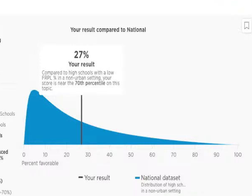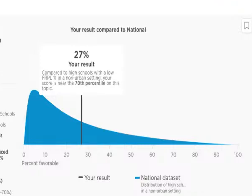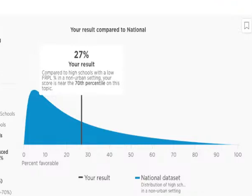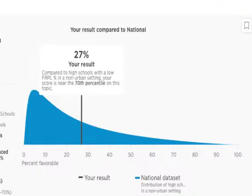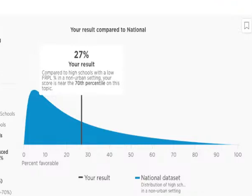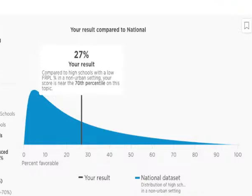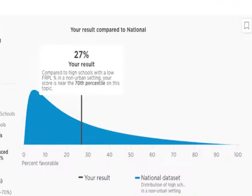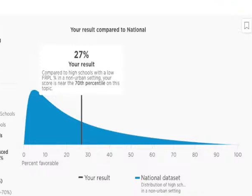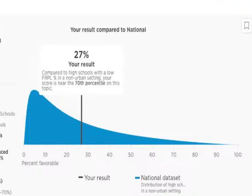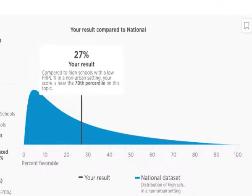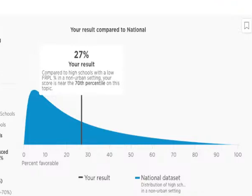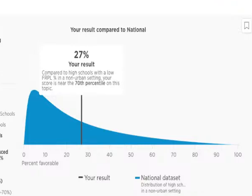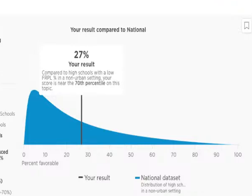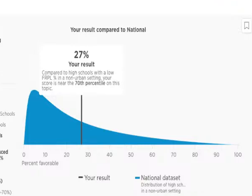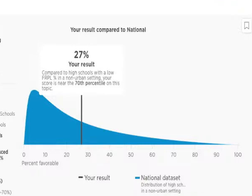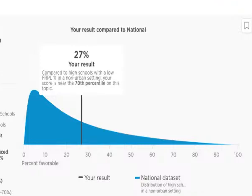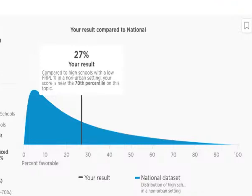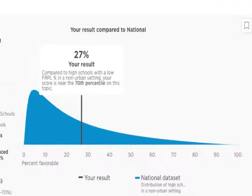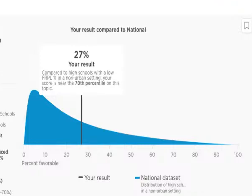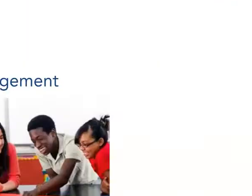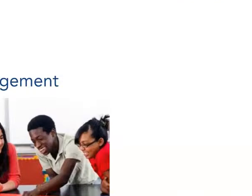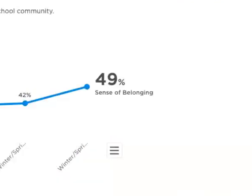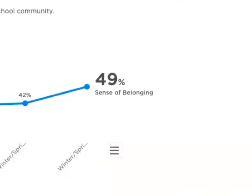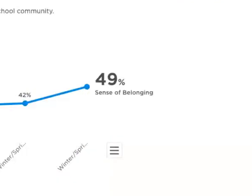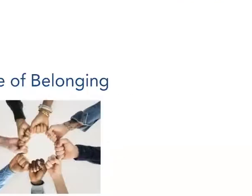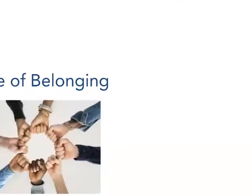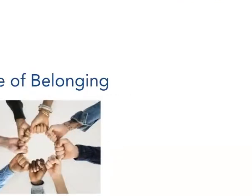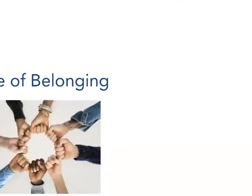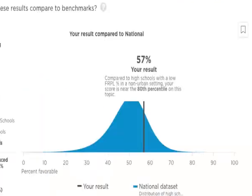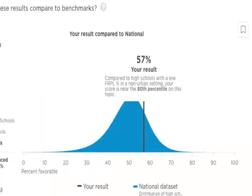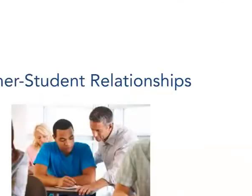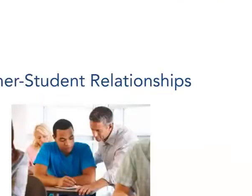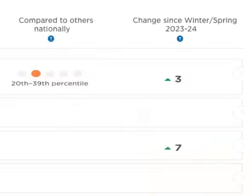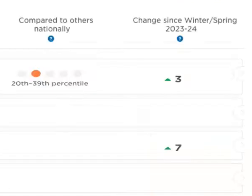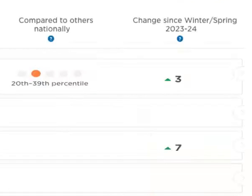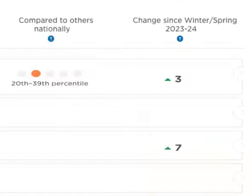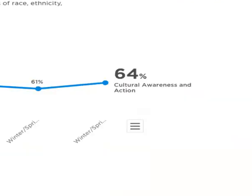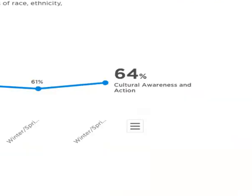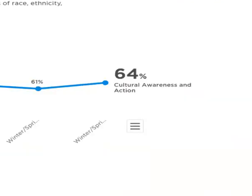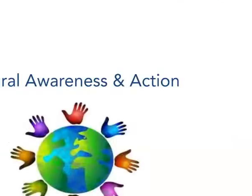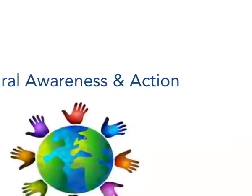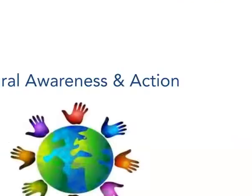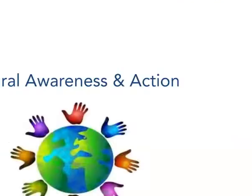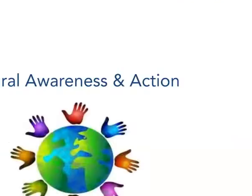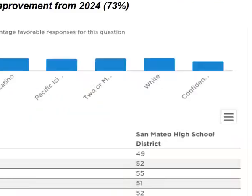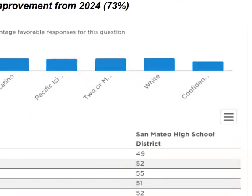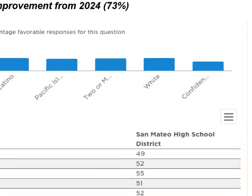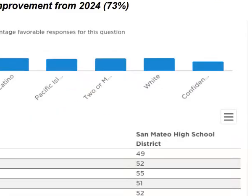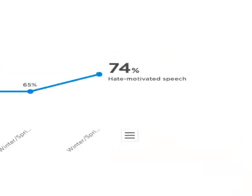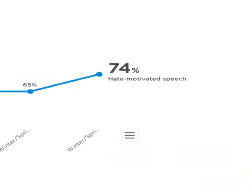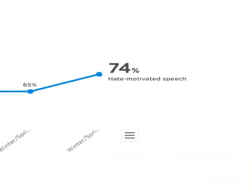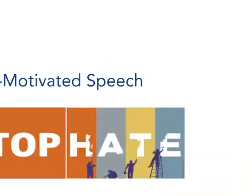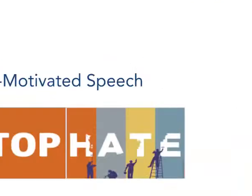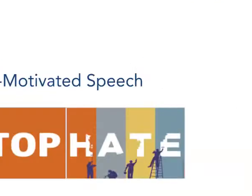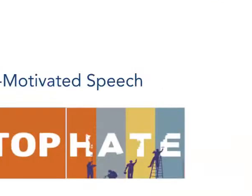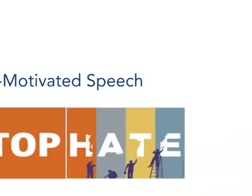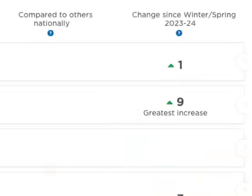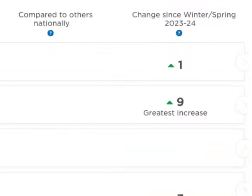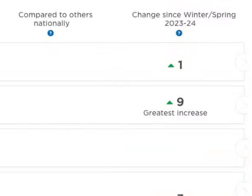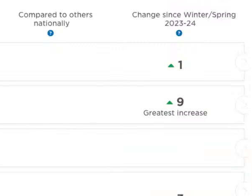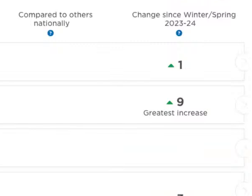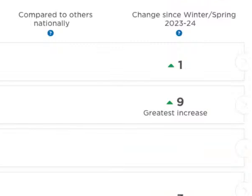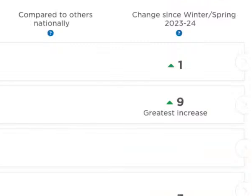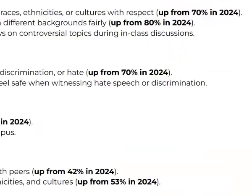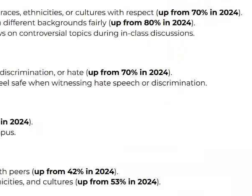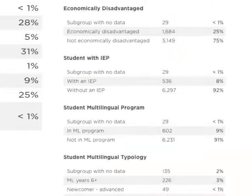I'm particularly Peninsula, because I want to see, make sure that voices are heard,